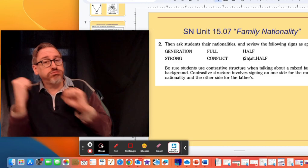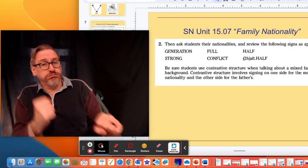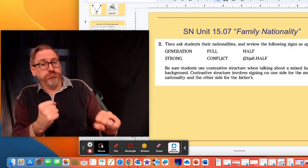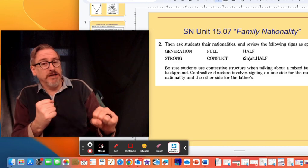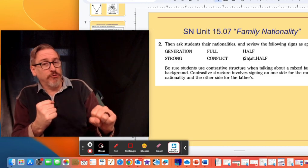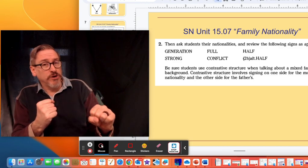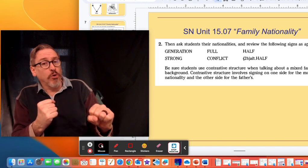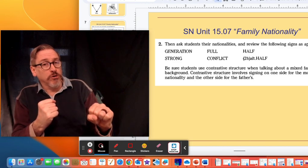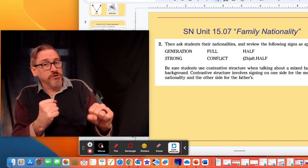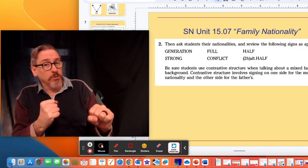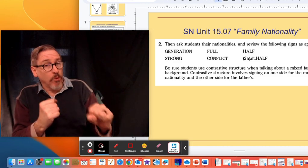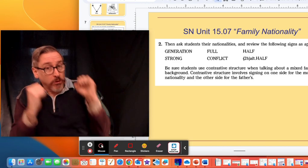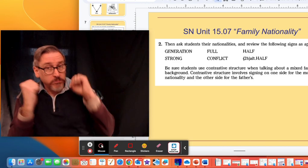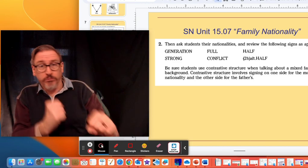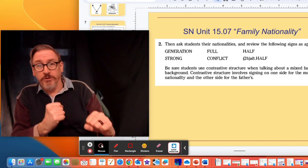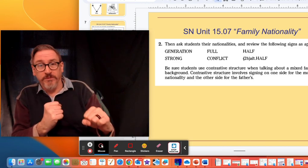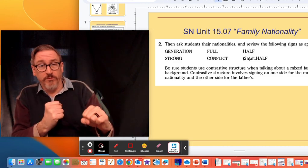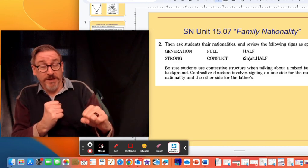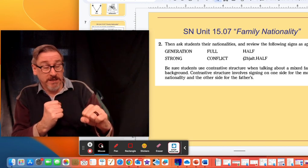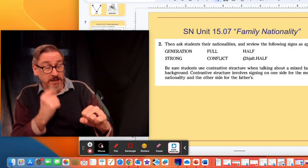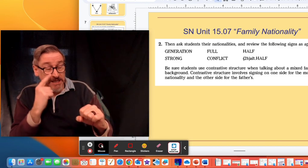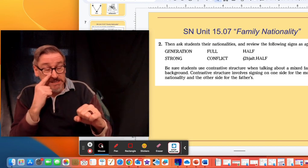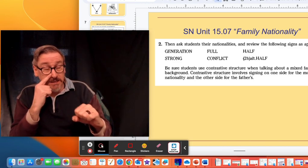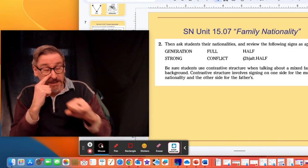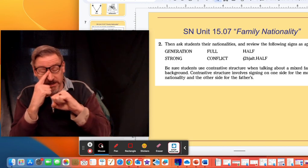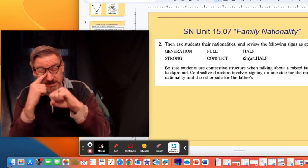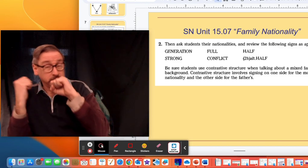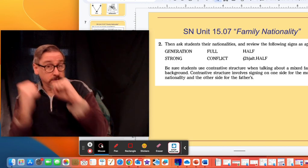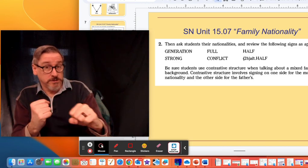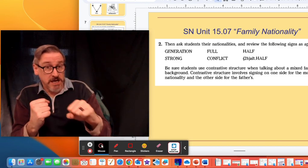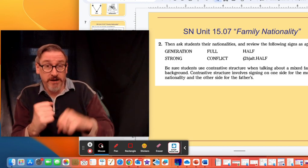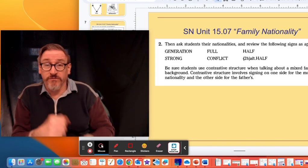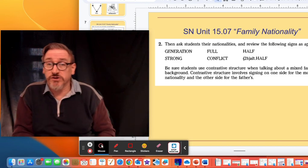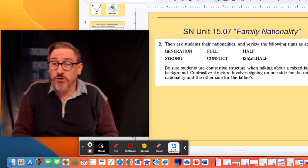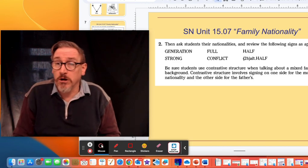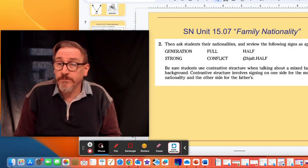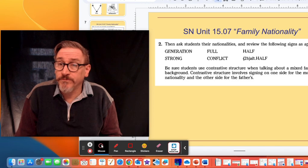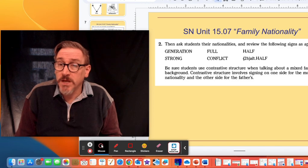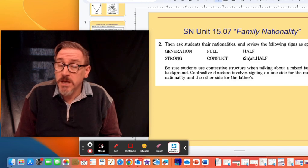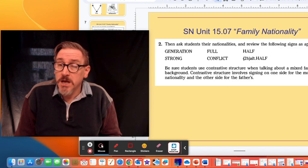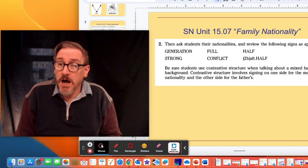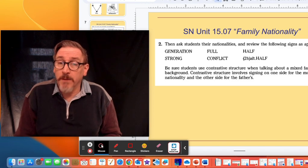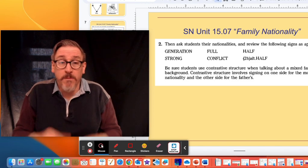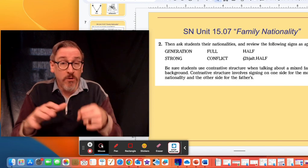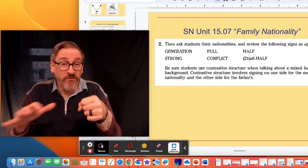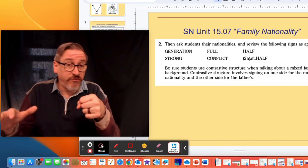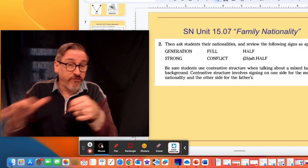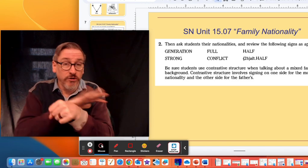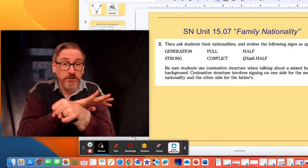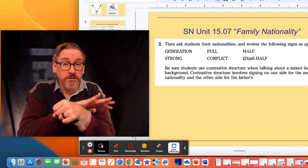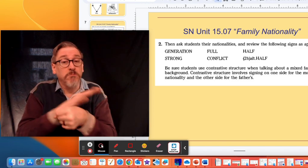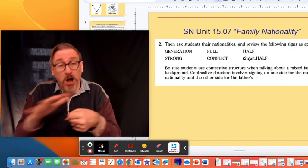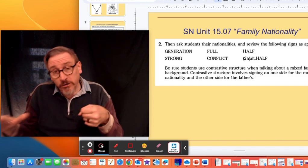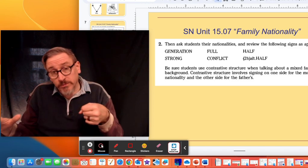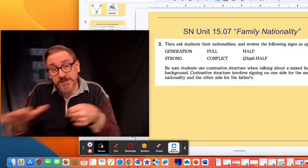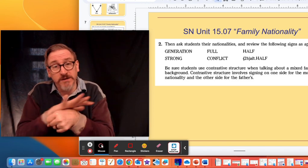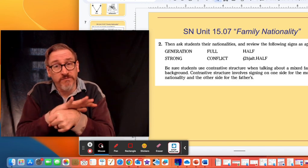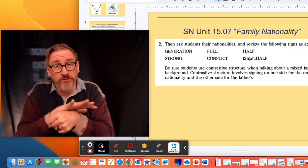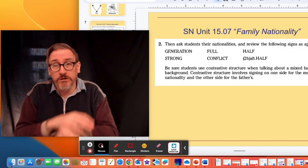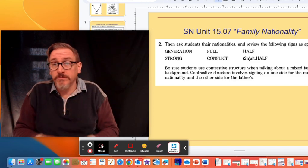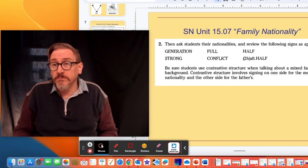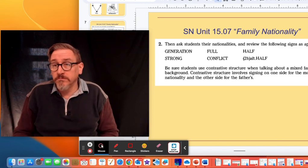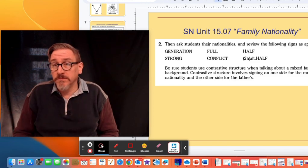half, like 3/4 or more would be easily this sign for strong. Full,